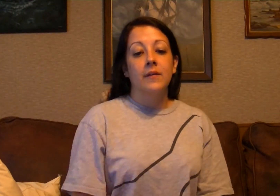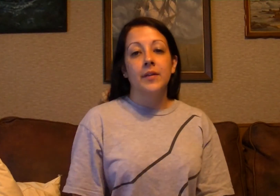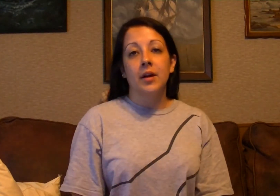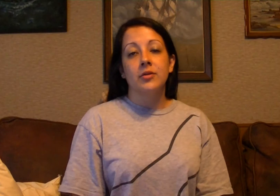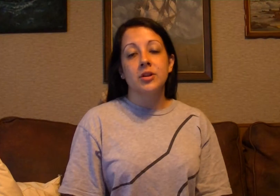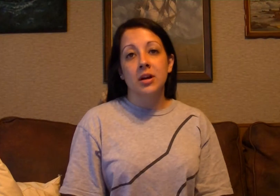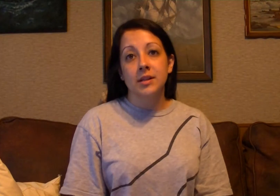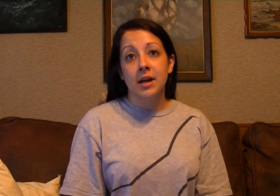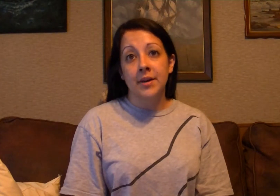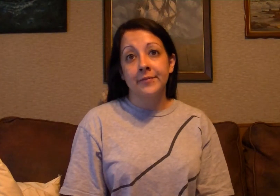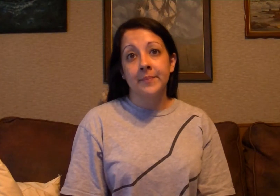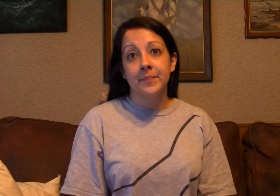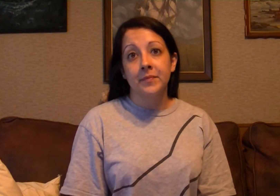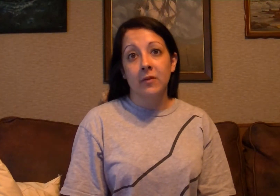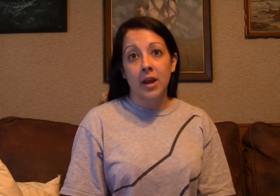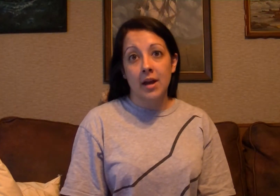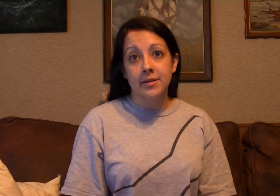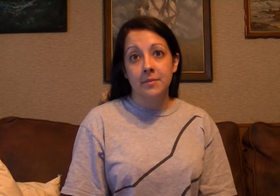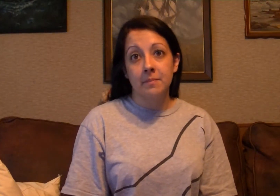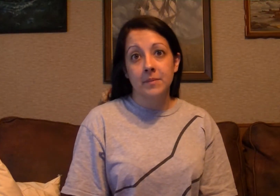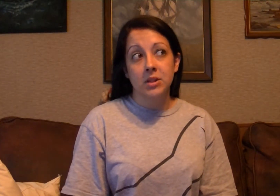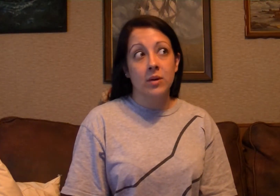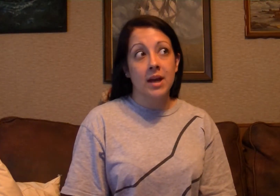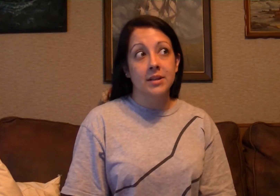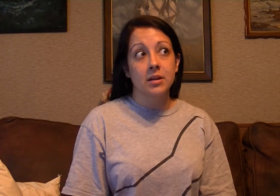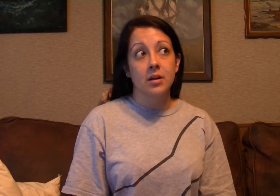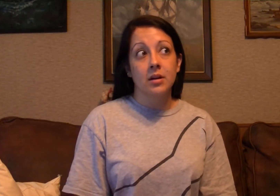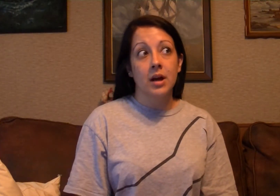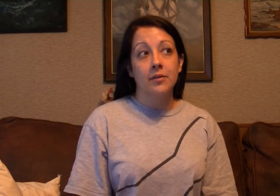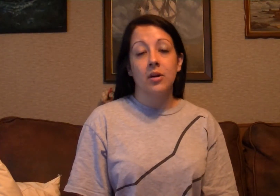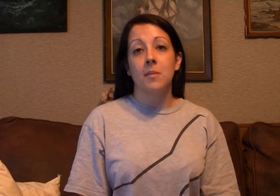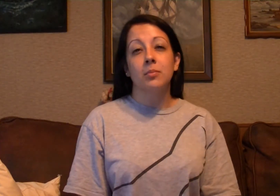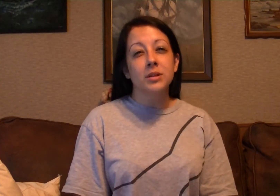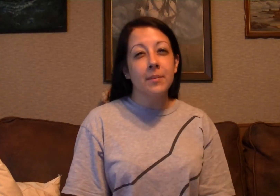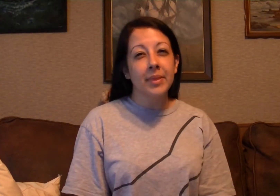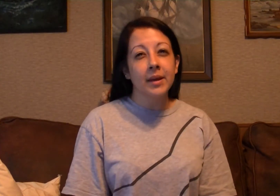Now there's not a sign for chasm, so I had to kind of come up with something.